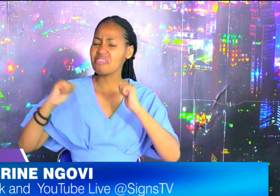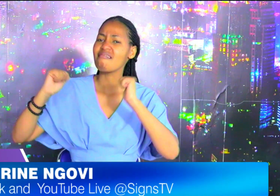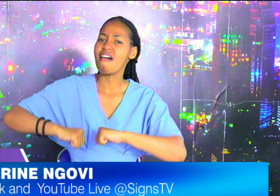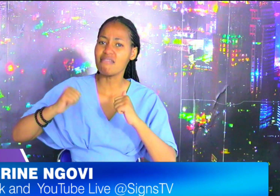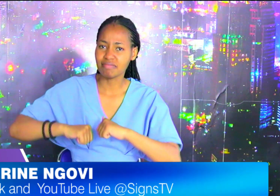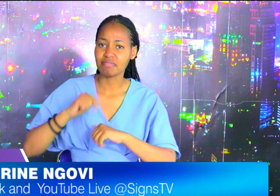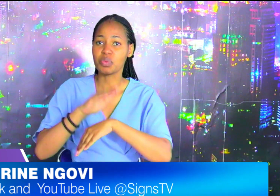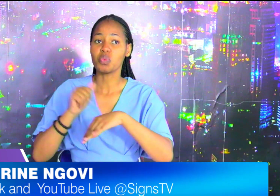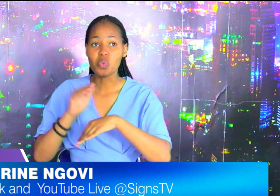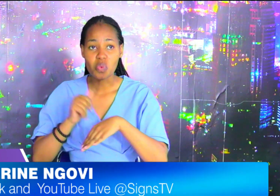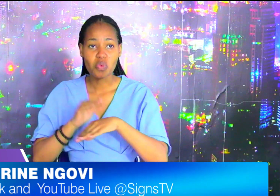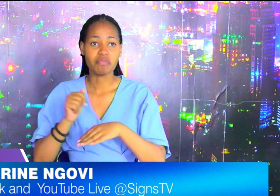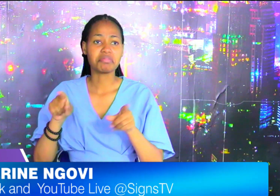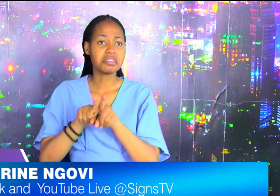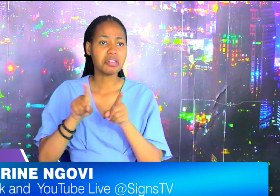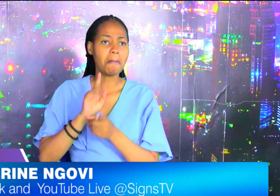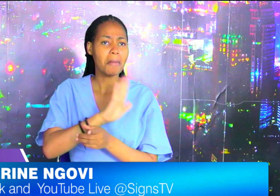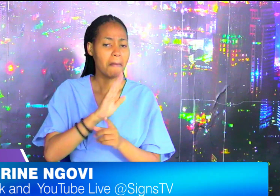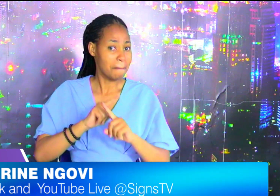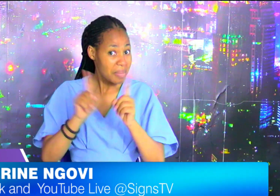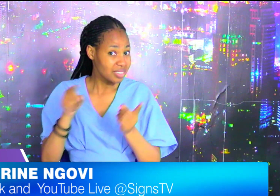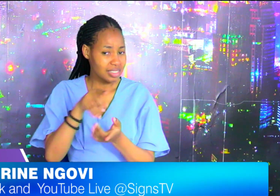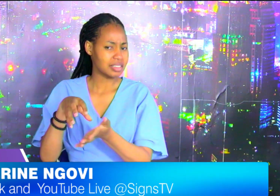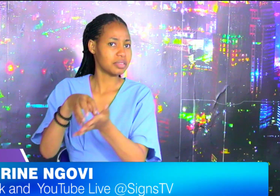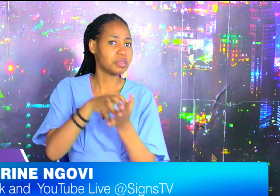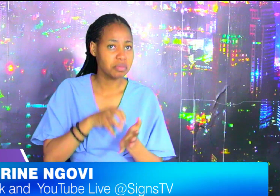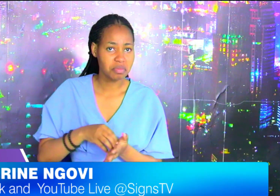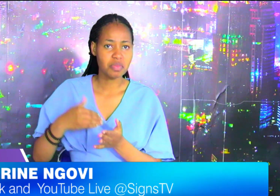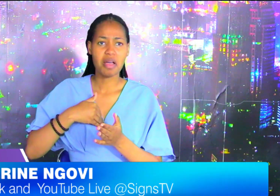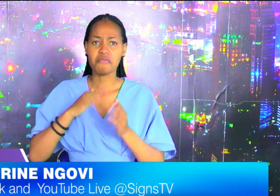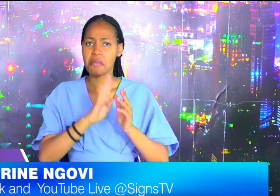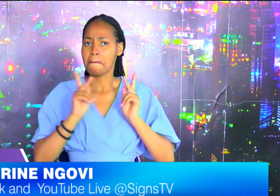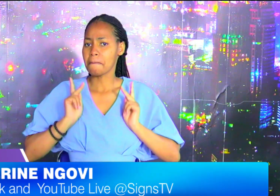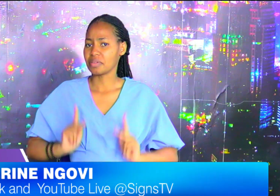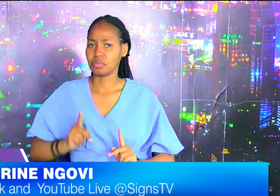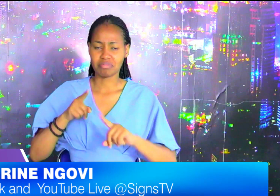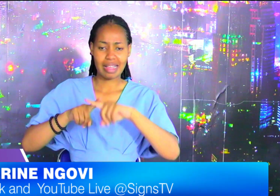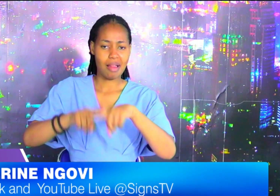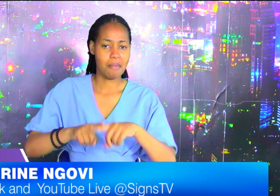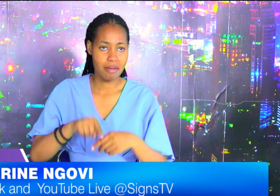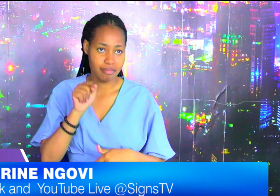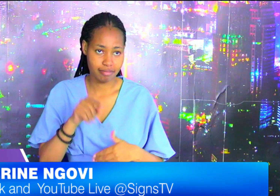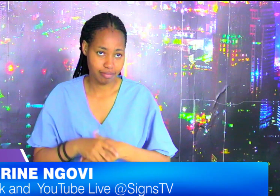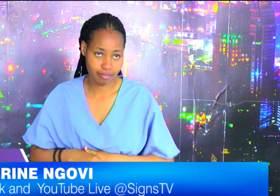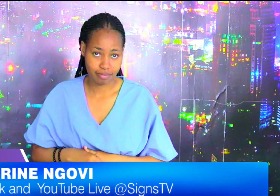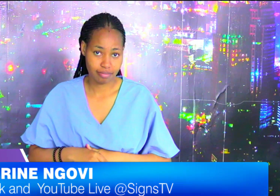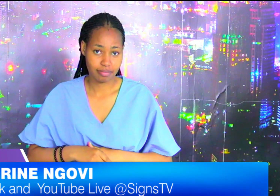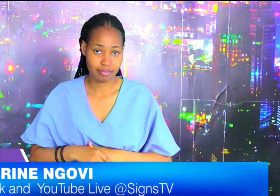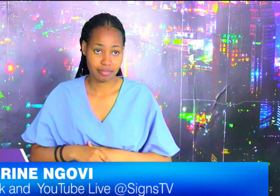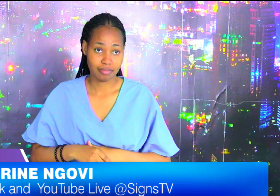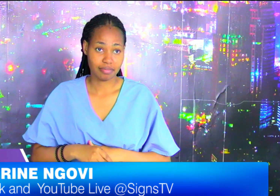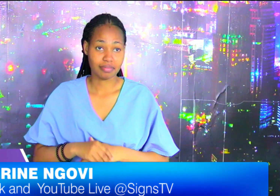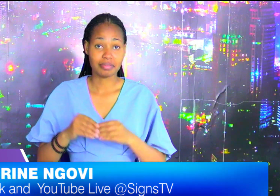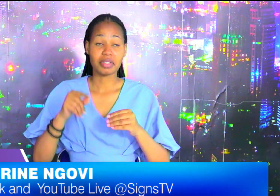agreed to call for a truce, but on condition that his personal demands are met.